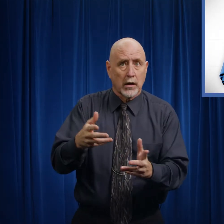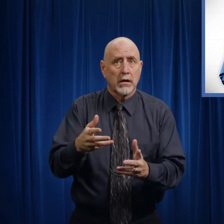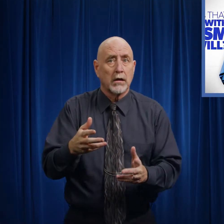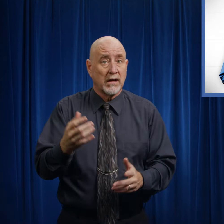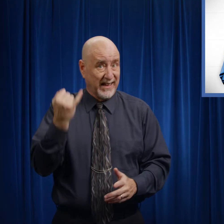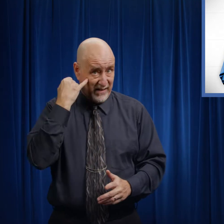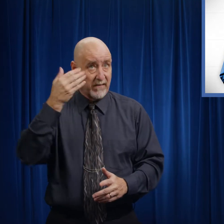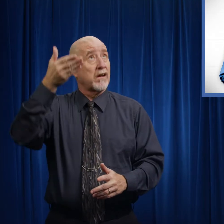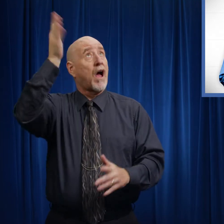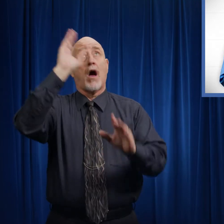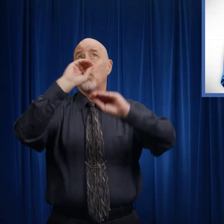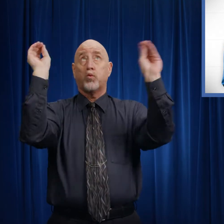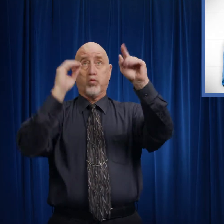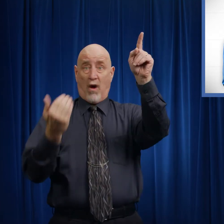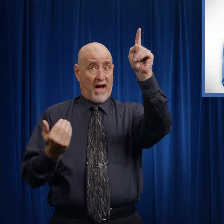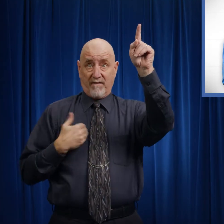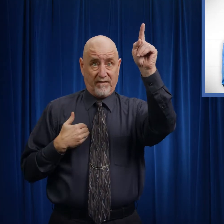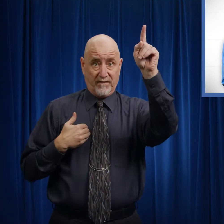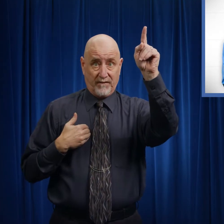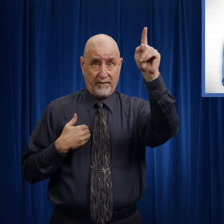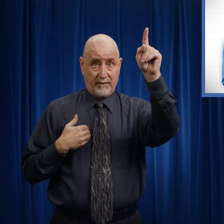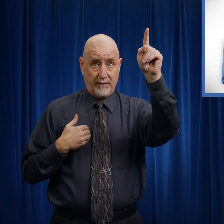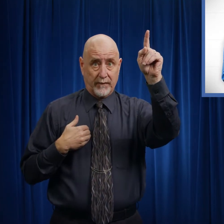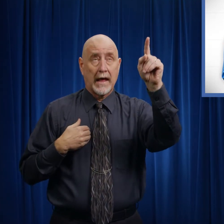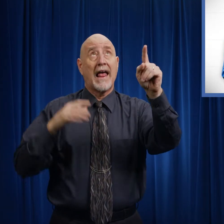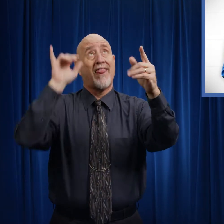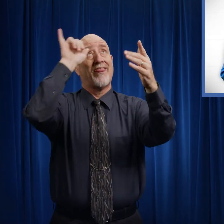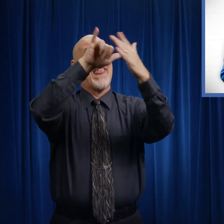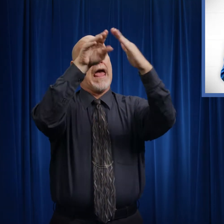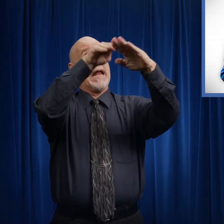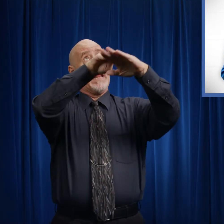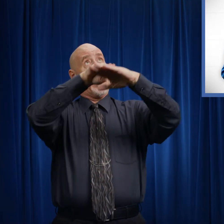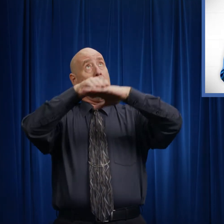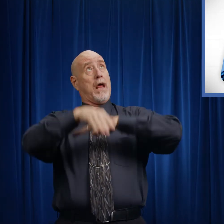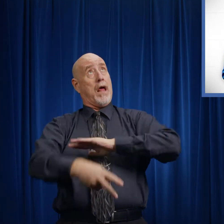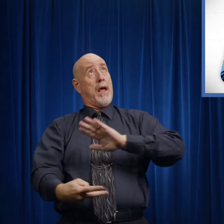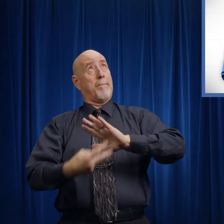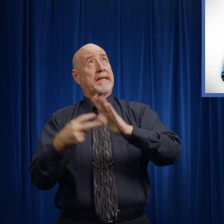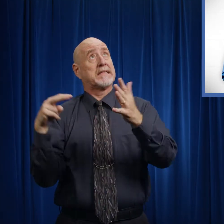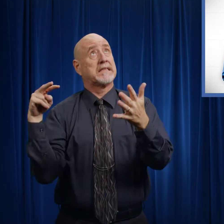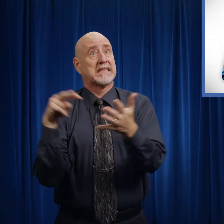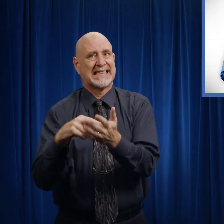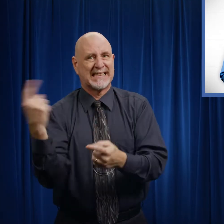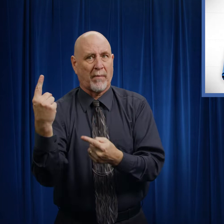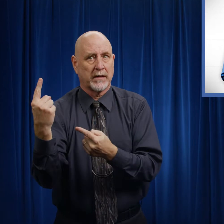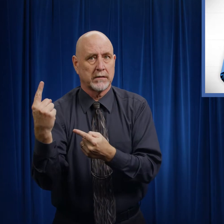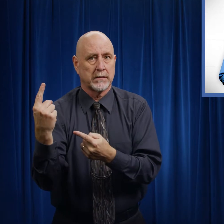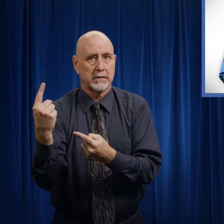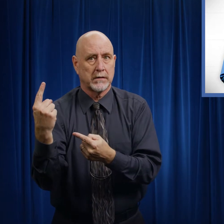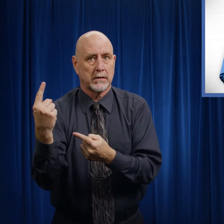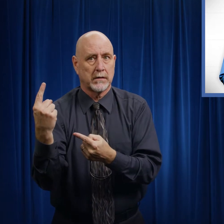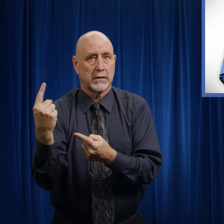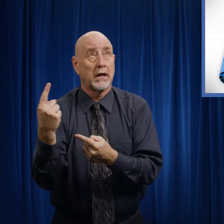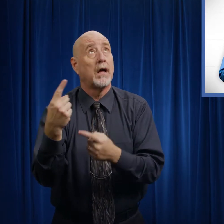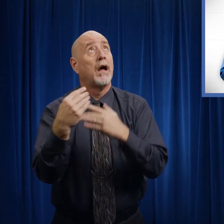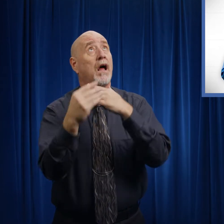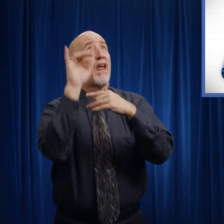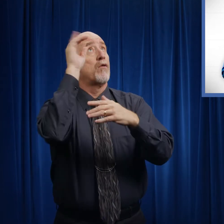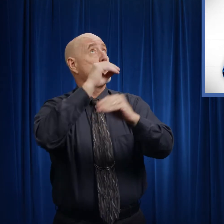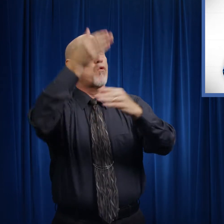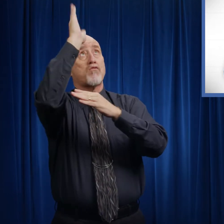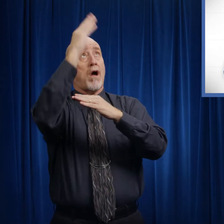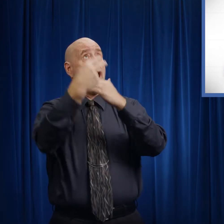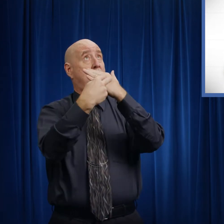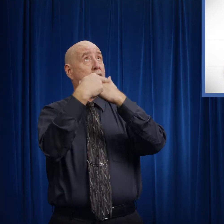this, that if there is no God, there is an implication involved in that statement, and